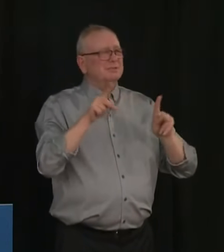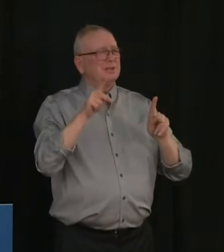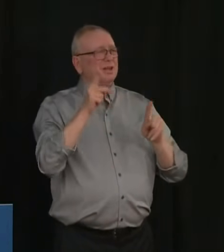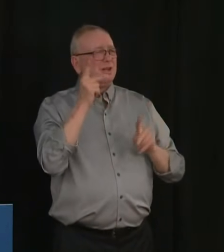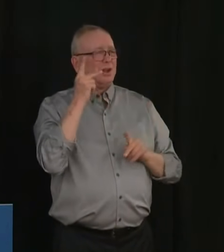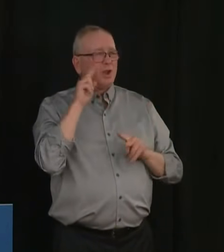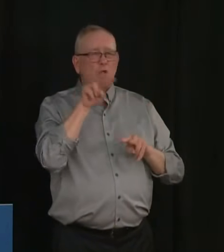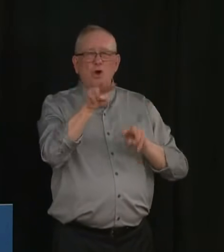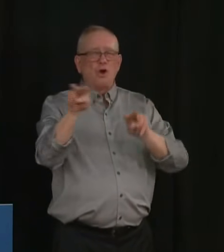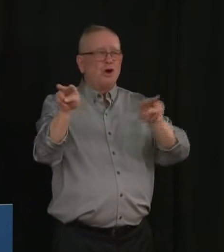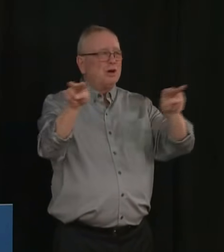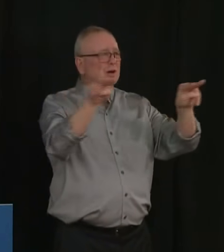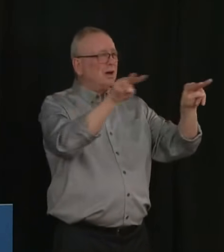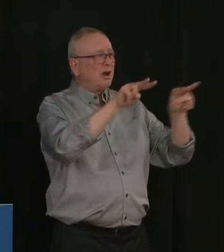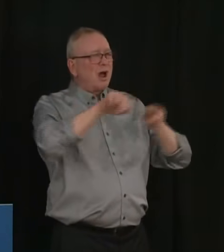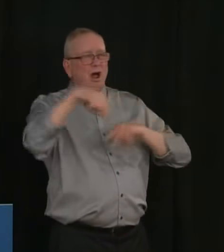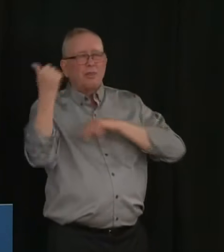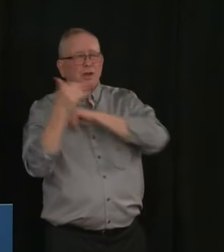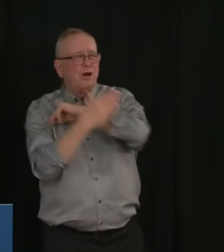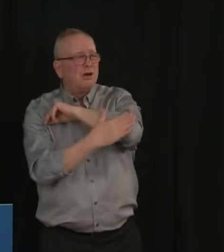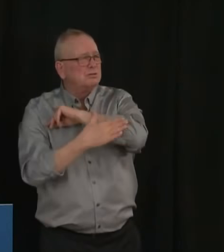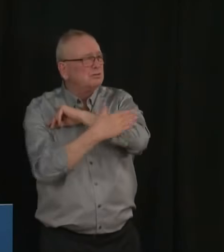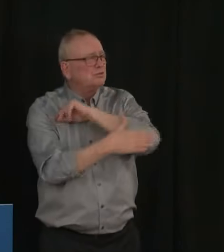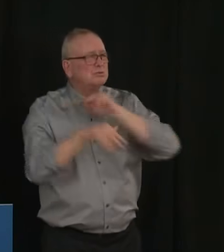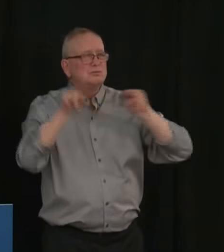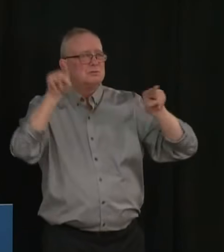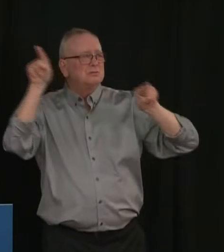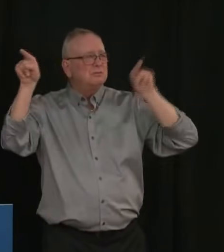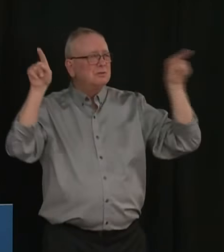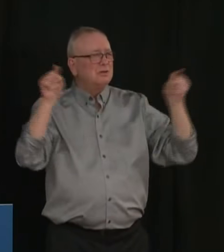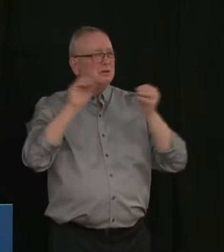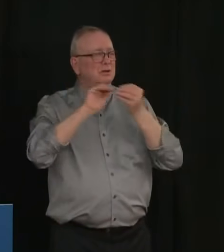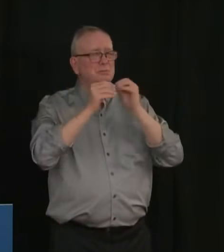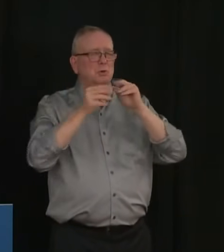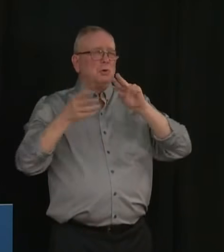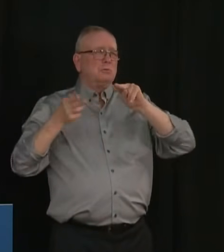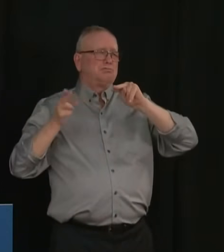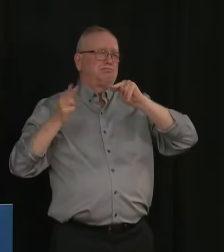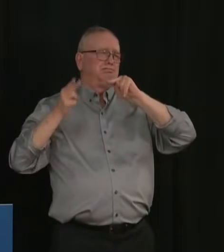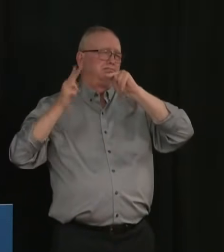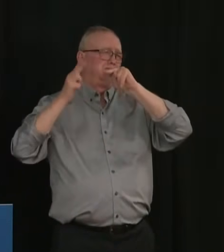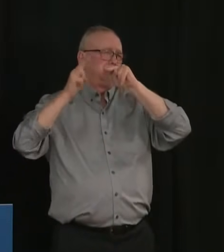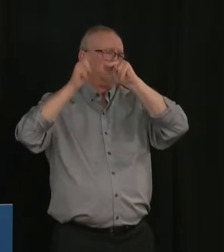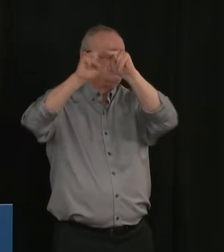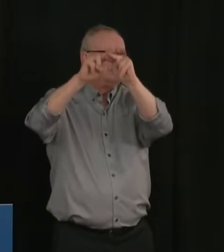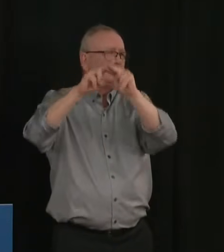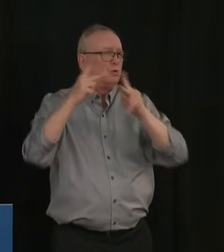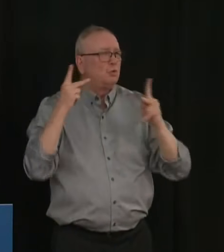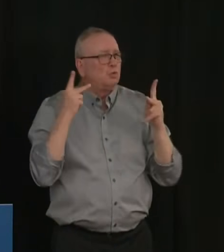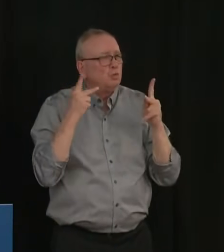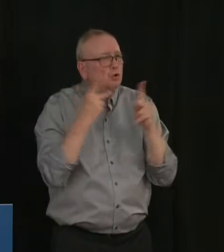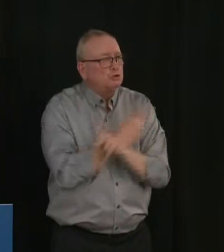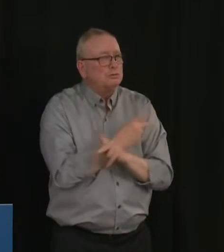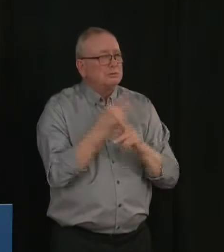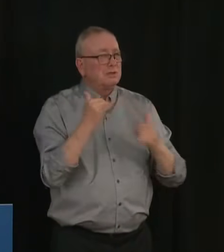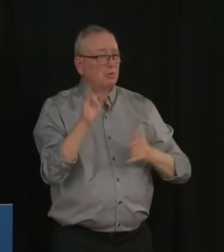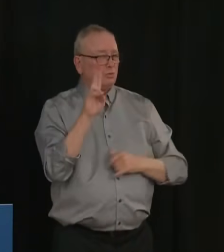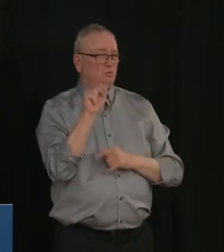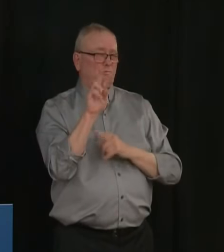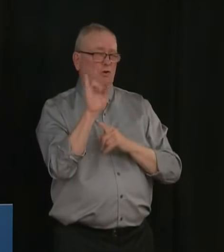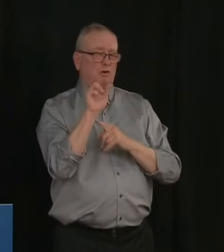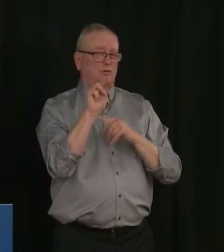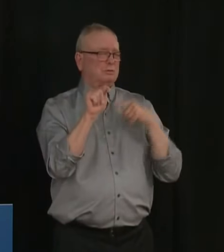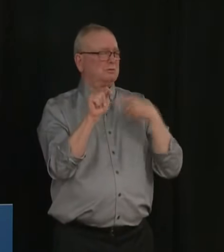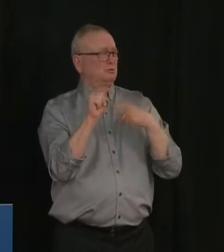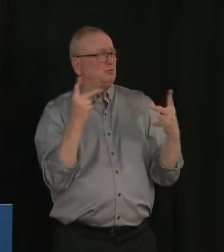in other countries when COVID-19 and variants in particular have gotten out of control, and to remember that it is now